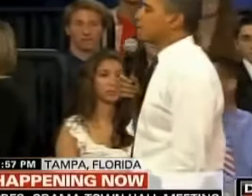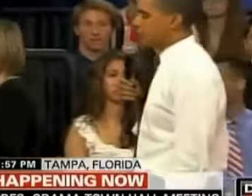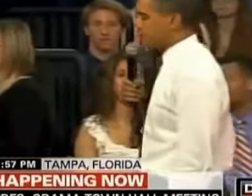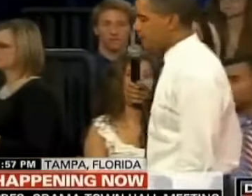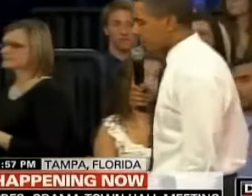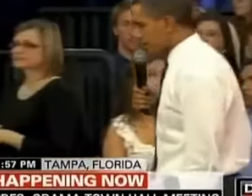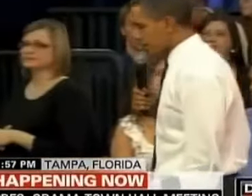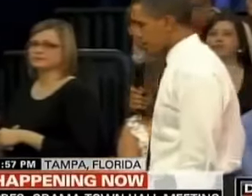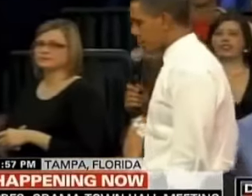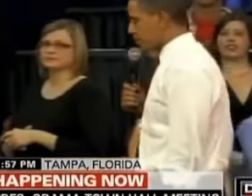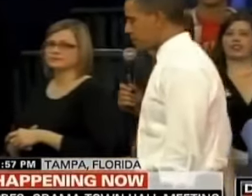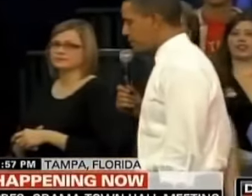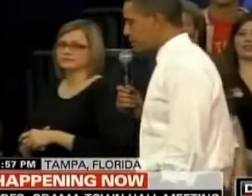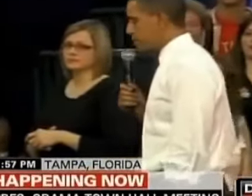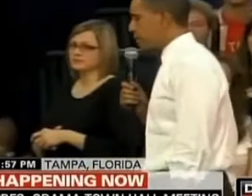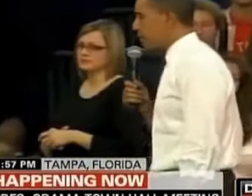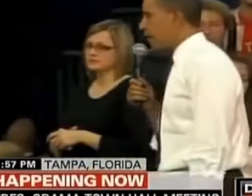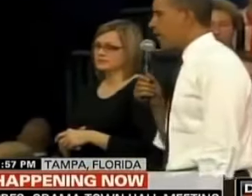Look.